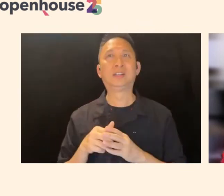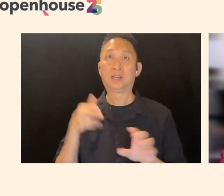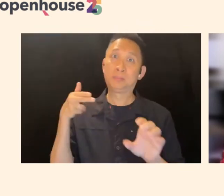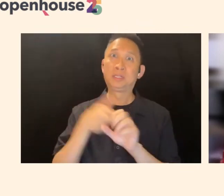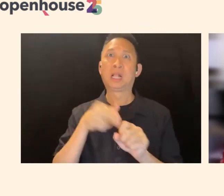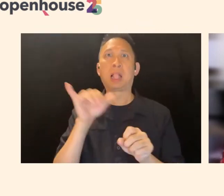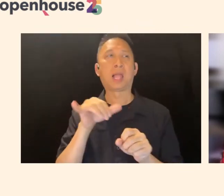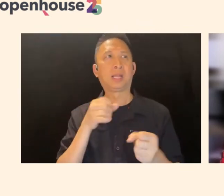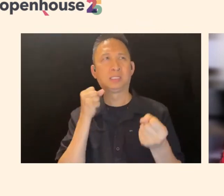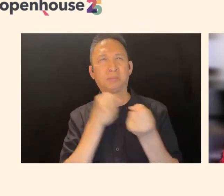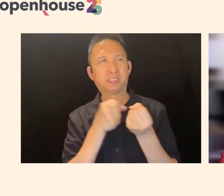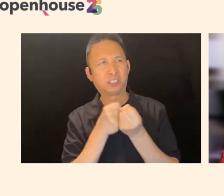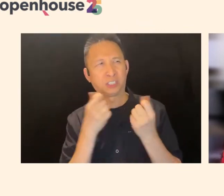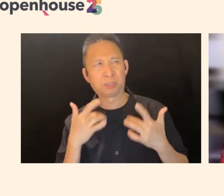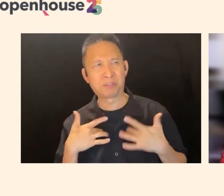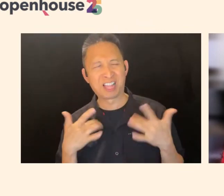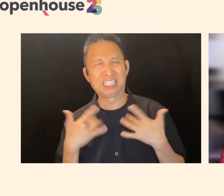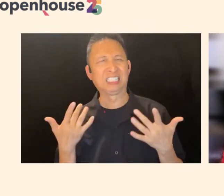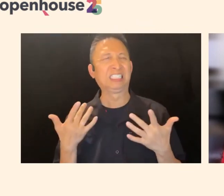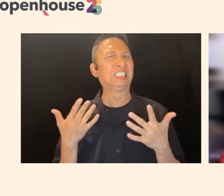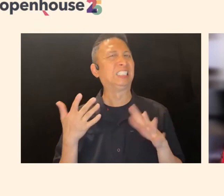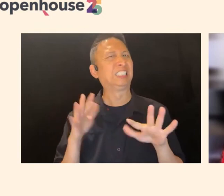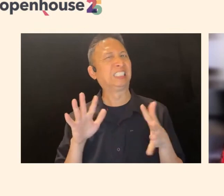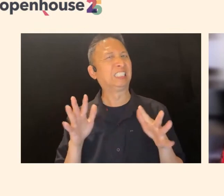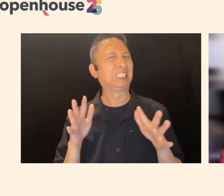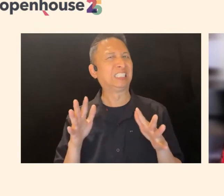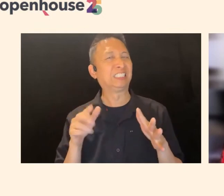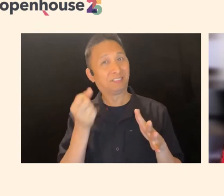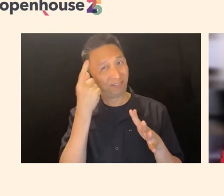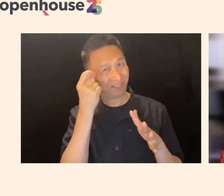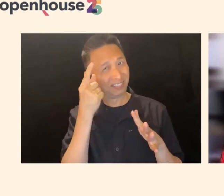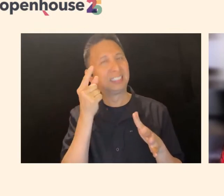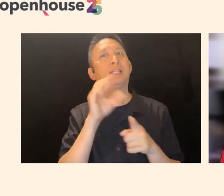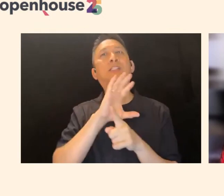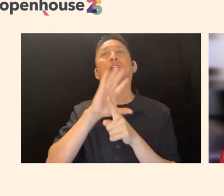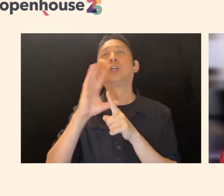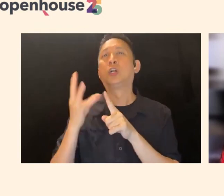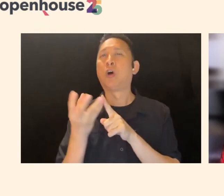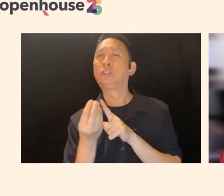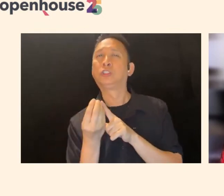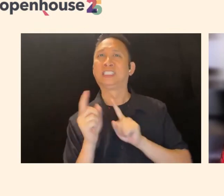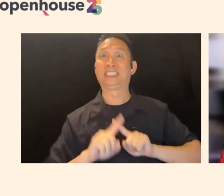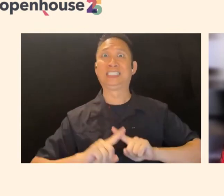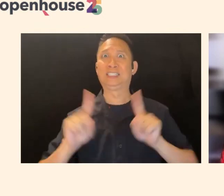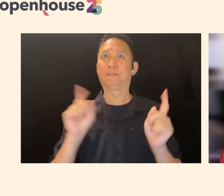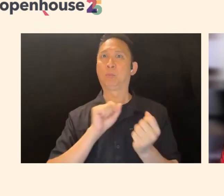or Mhm. there's going to have to be a cultural fluency that folks think